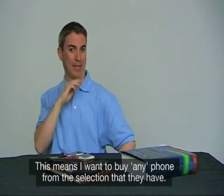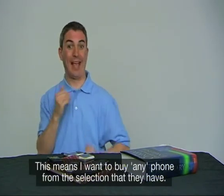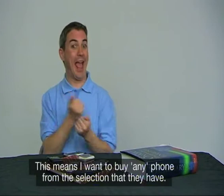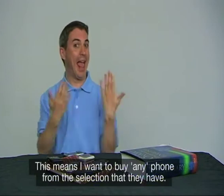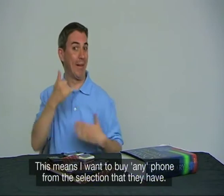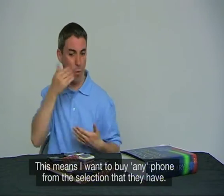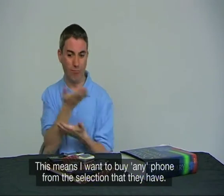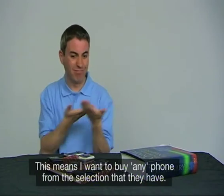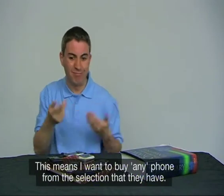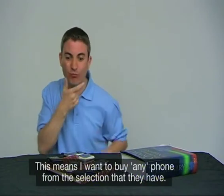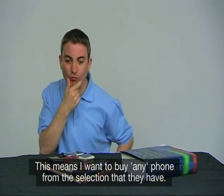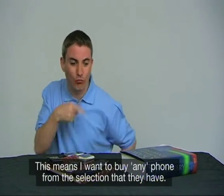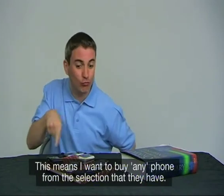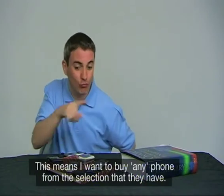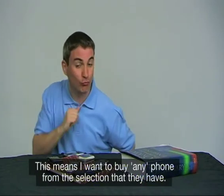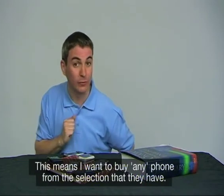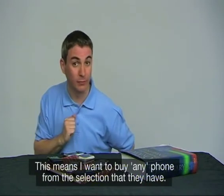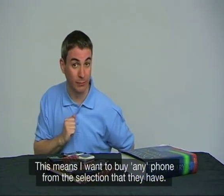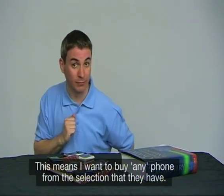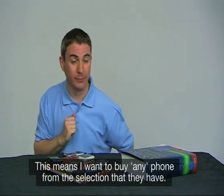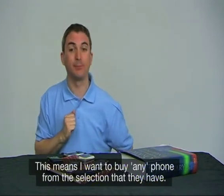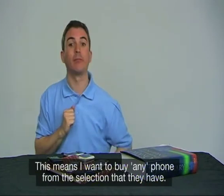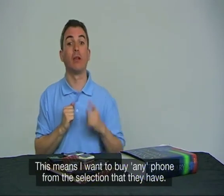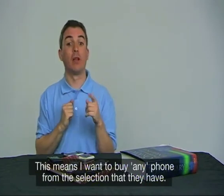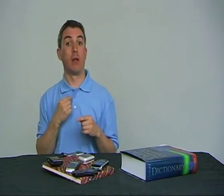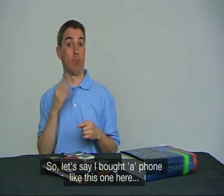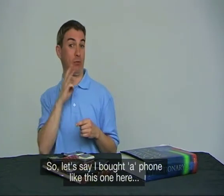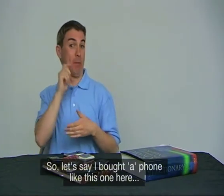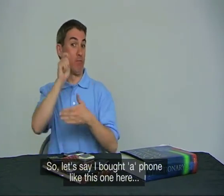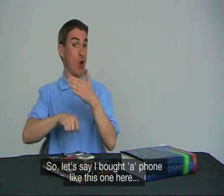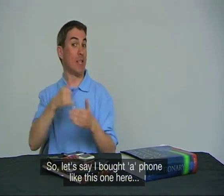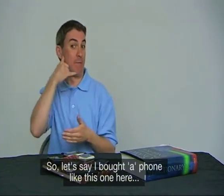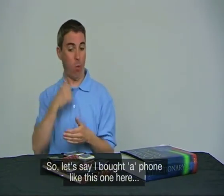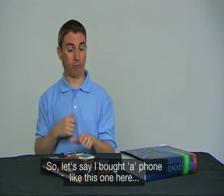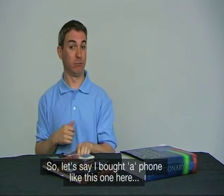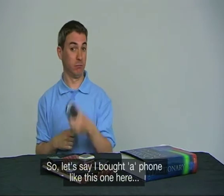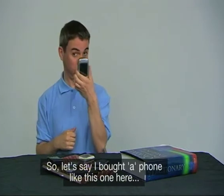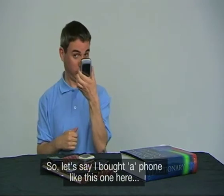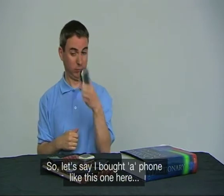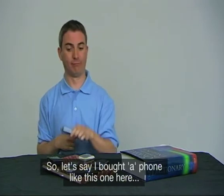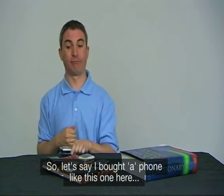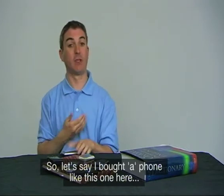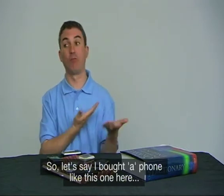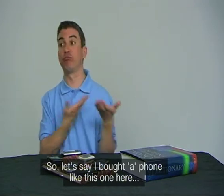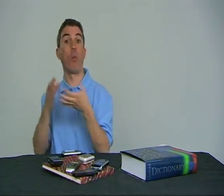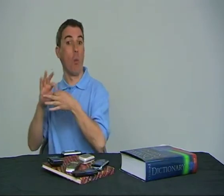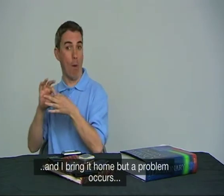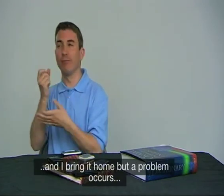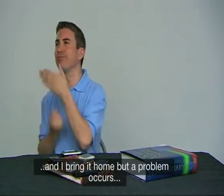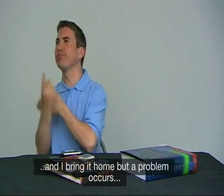This means I want to buy any phone from the selection that they have. So, let's say I bought a phone, like this one here. And I bring it home,